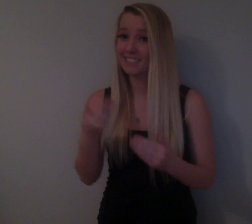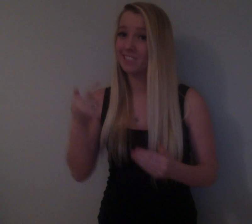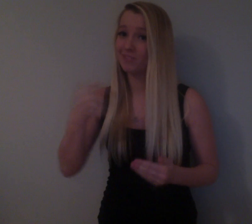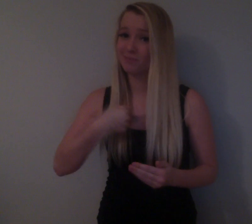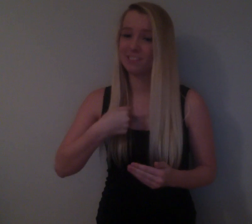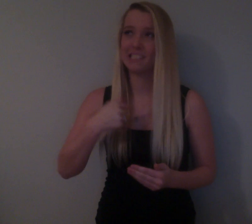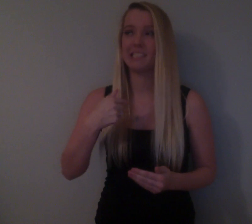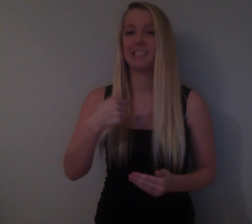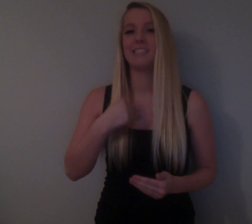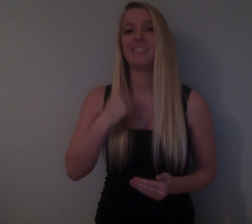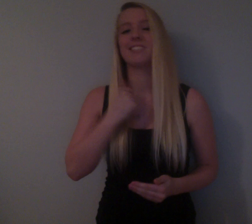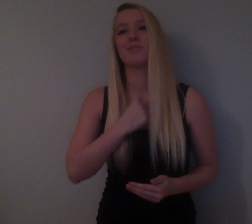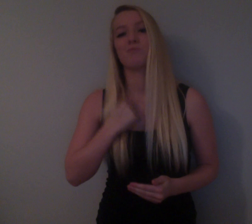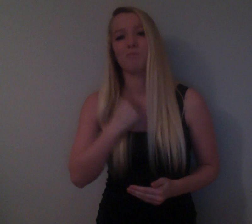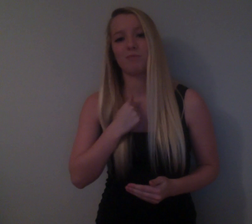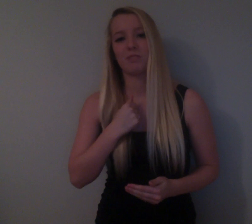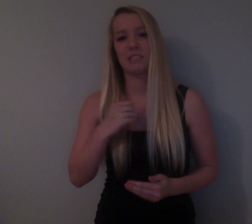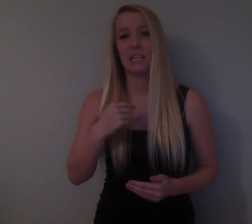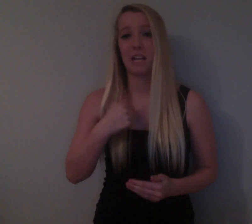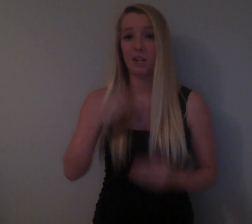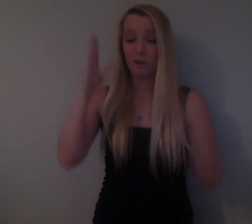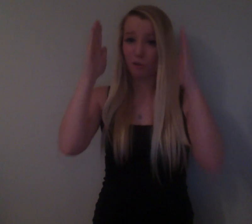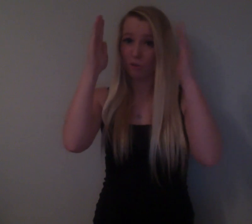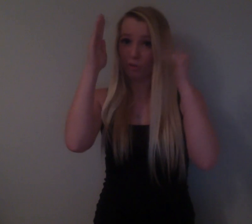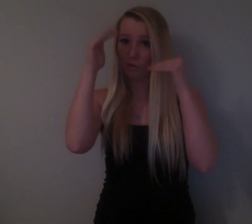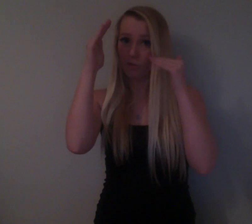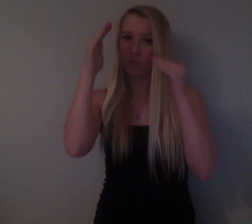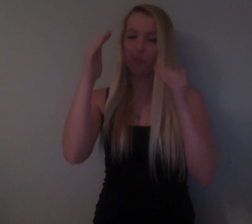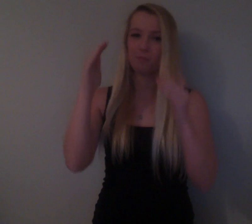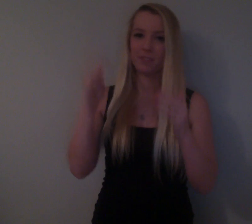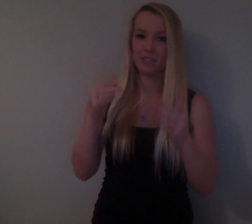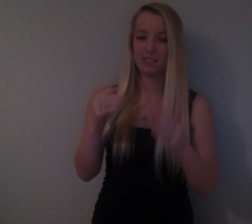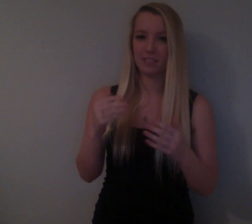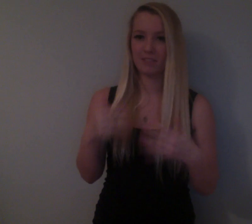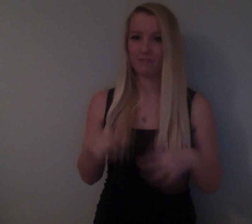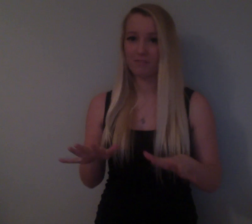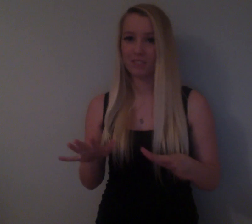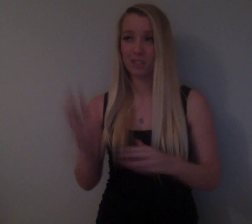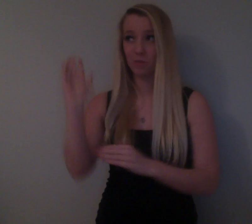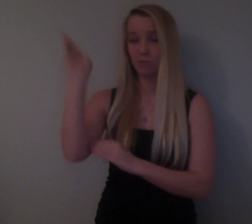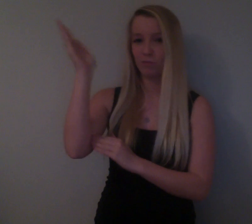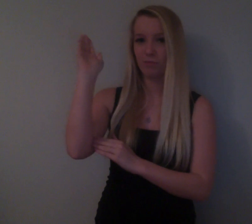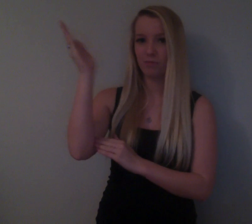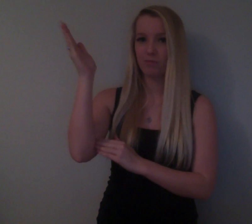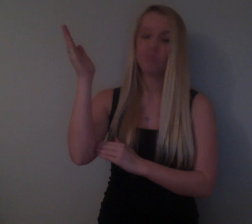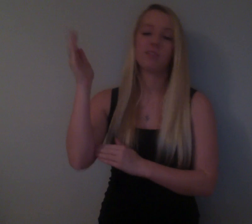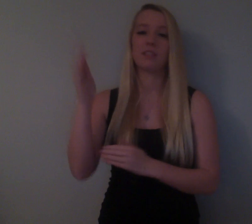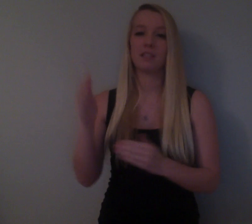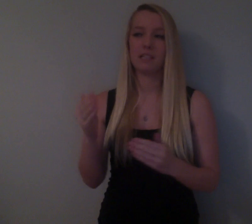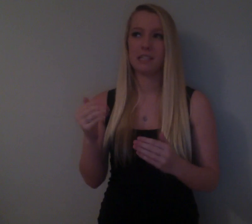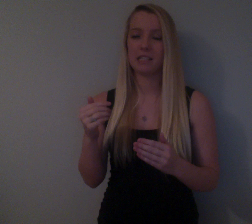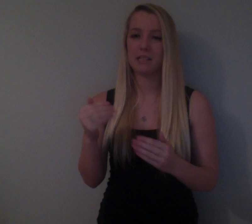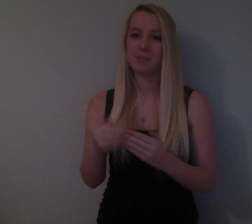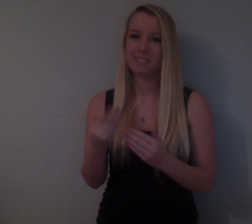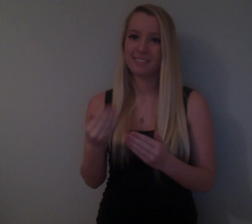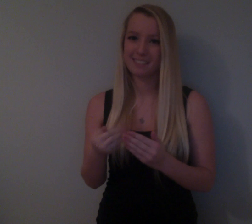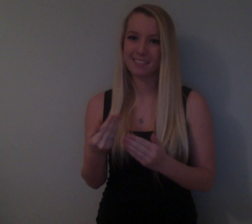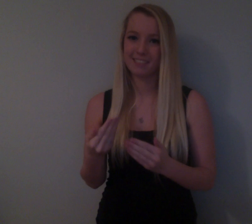apologize. Hopefully by the end of this presentation or in a couple of weeks it will seem basic. So let's get started with, I guess we could say,